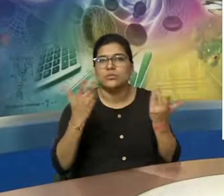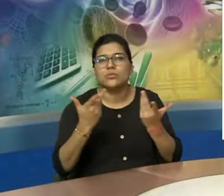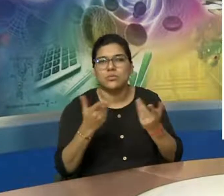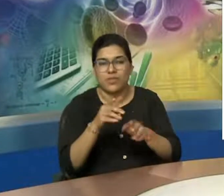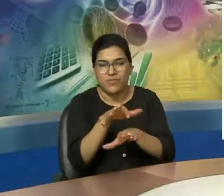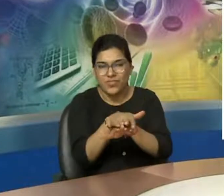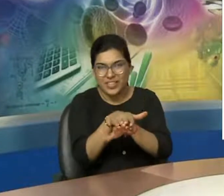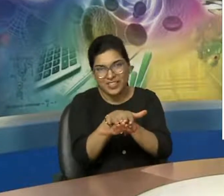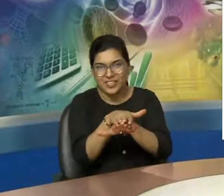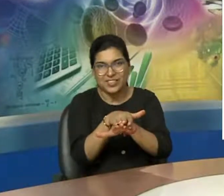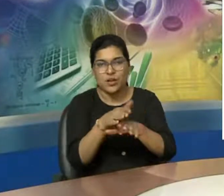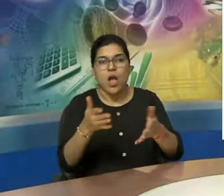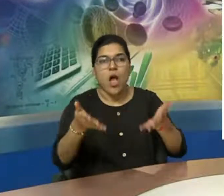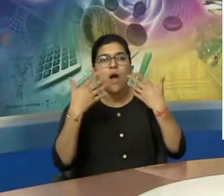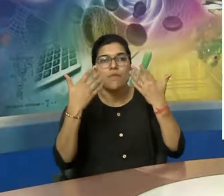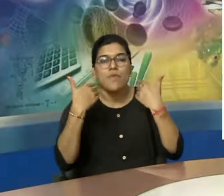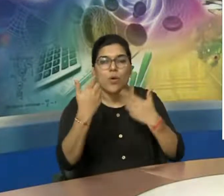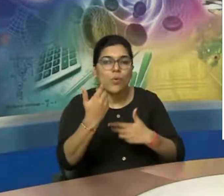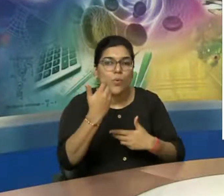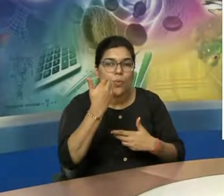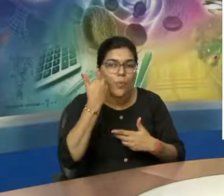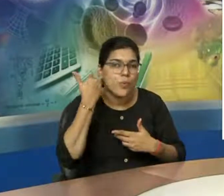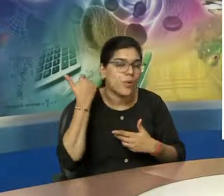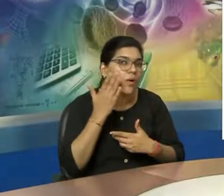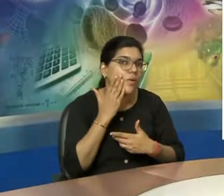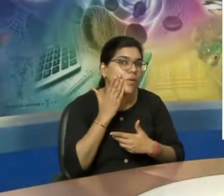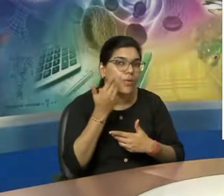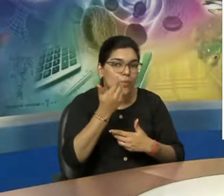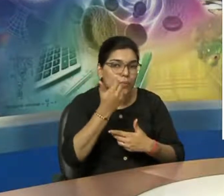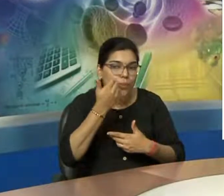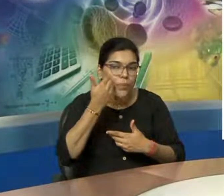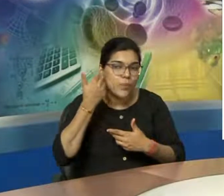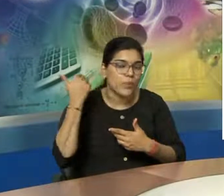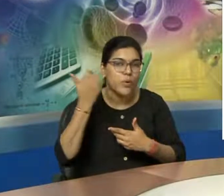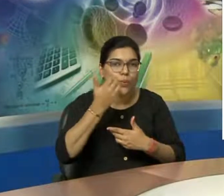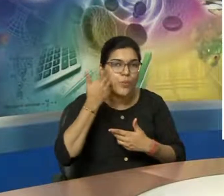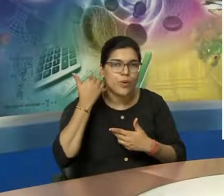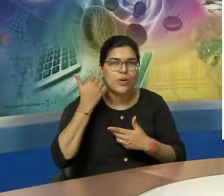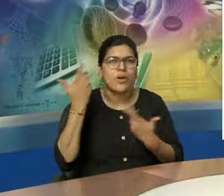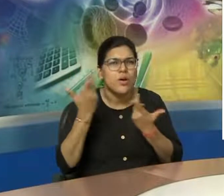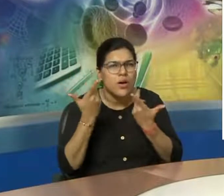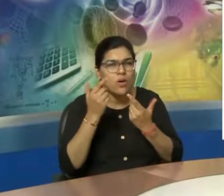we know that fishes have gills and fins.